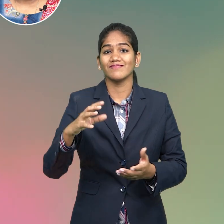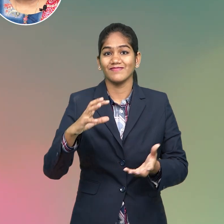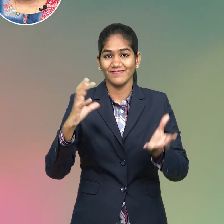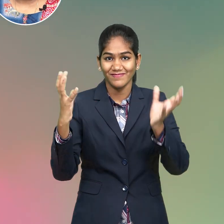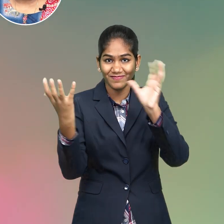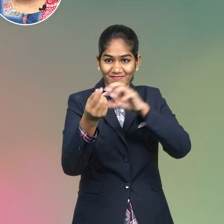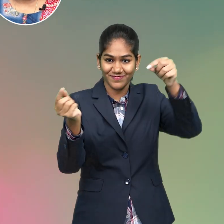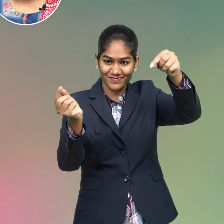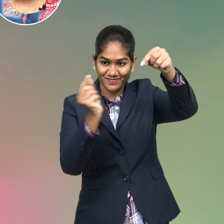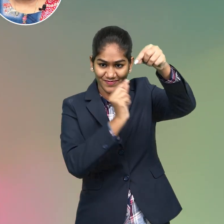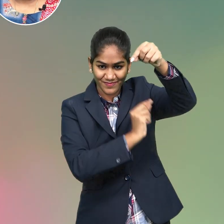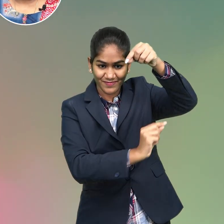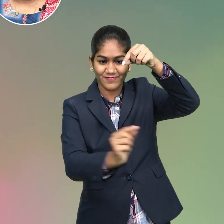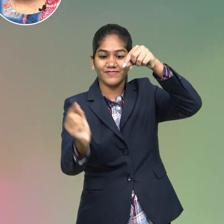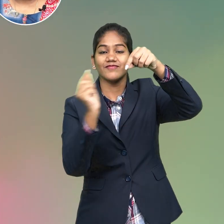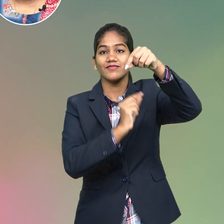equator.